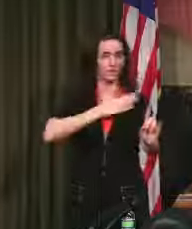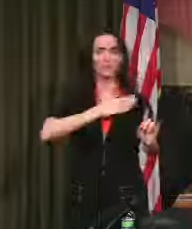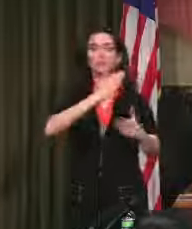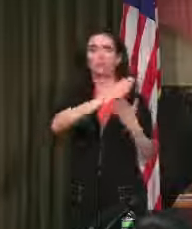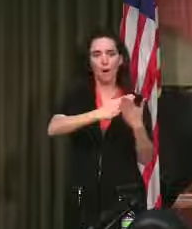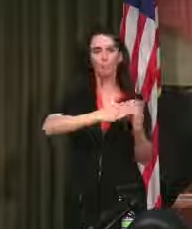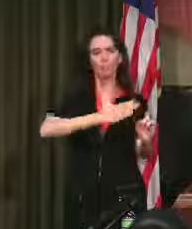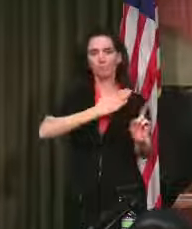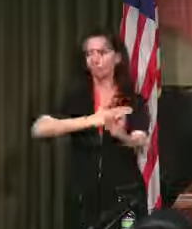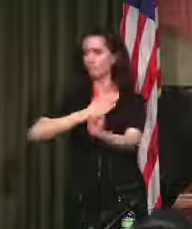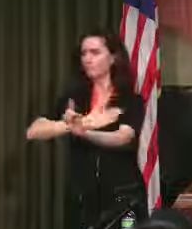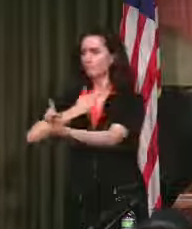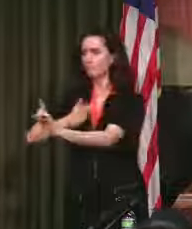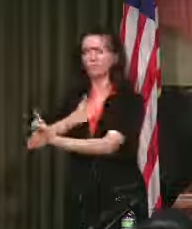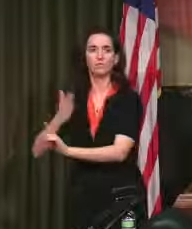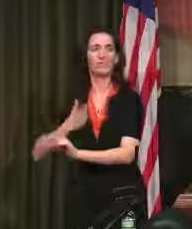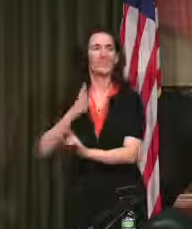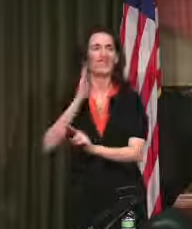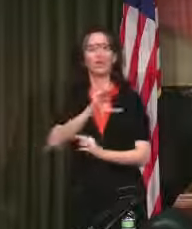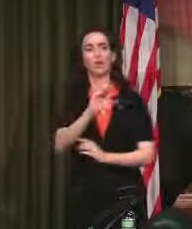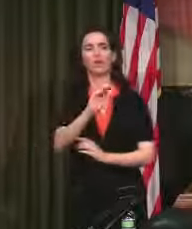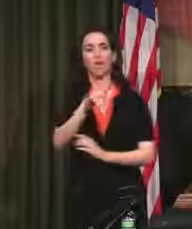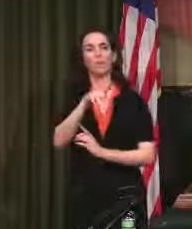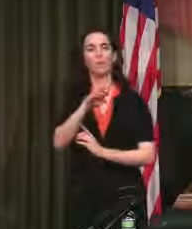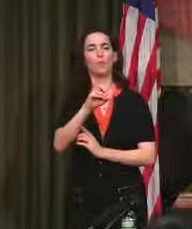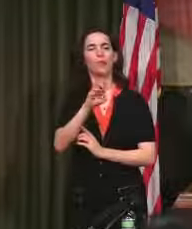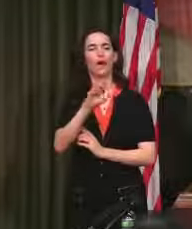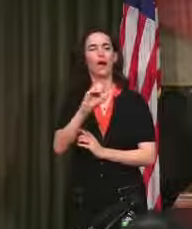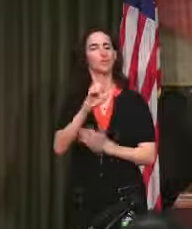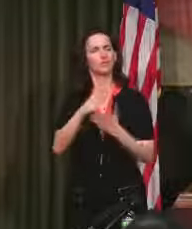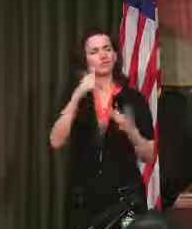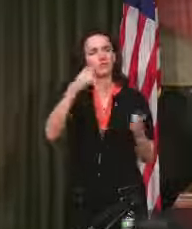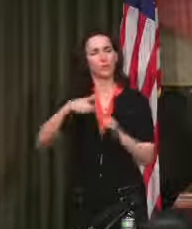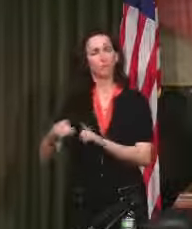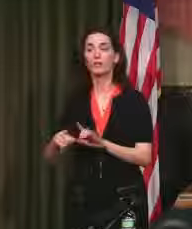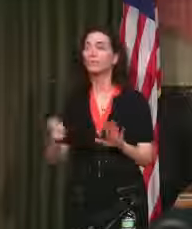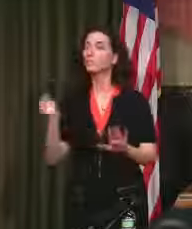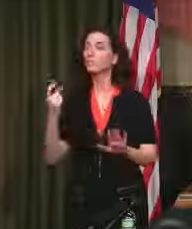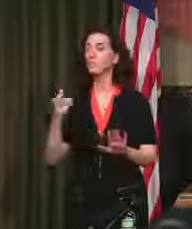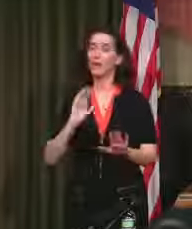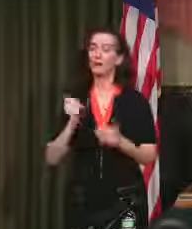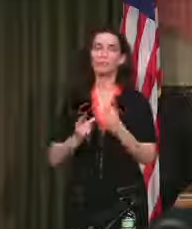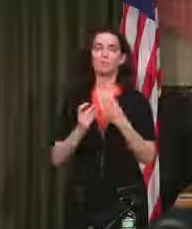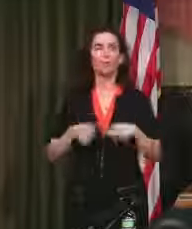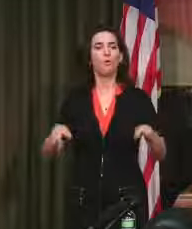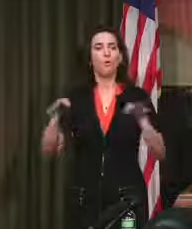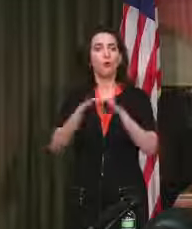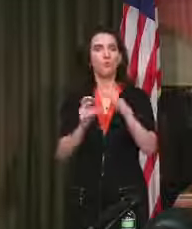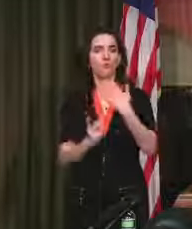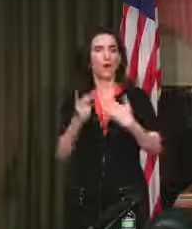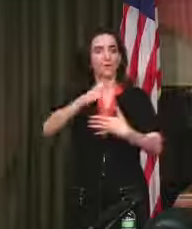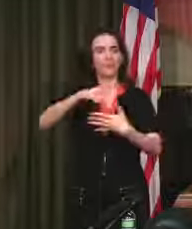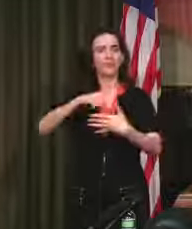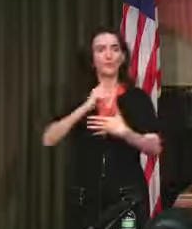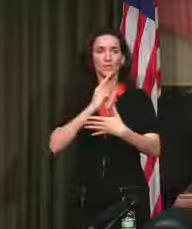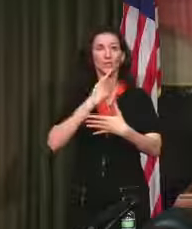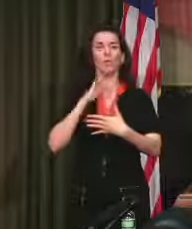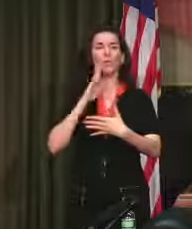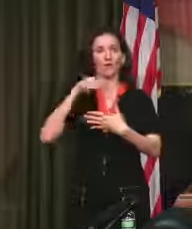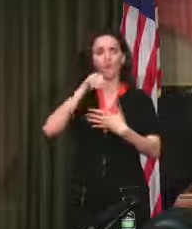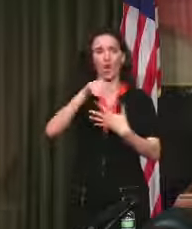That's what a compromise is. But it is going to fund our most critical priorities in a responsible